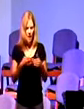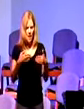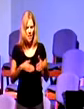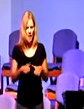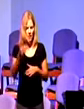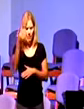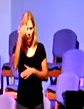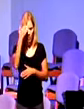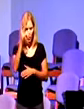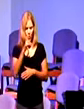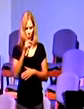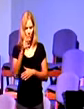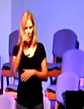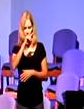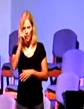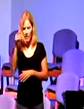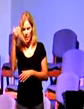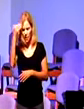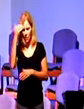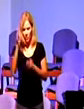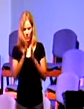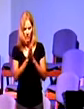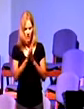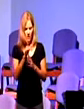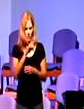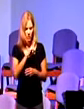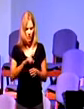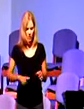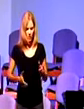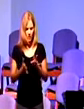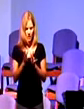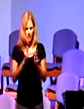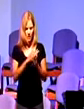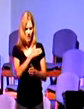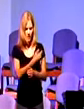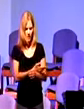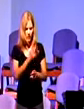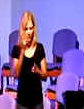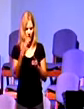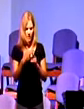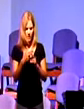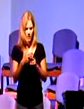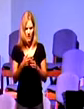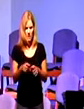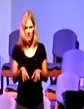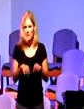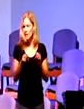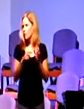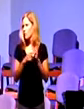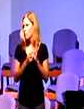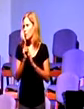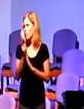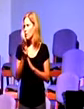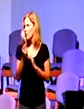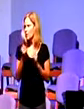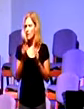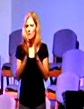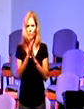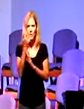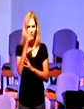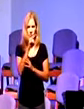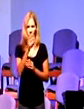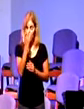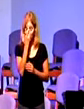them know who they know. We pray this, Lord Jesus, in the power of your name. Owen, let's pray